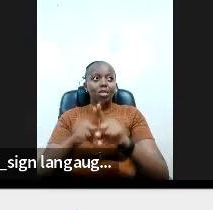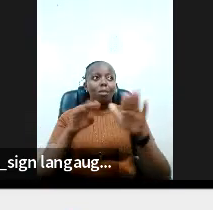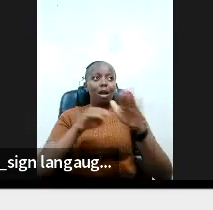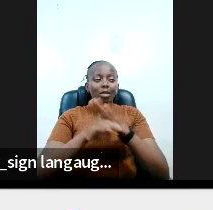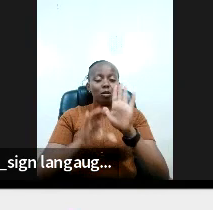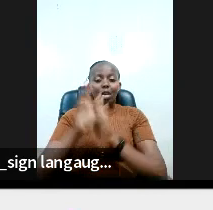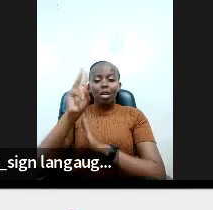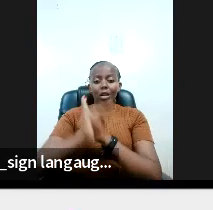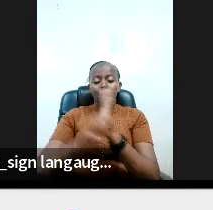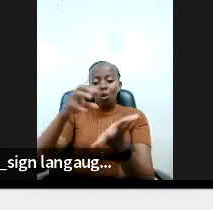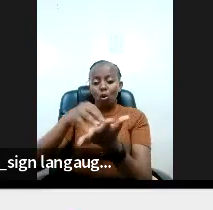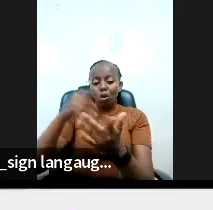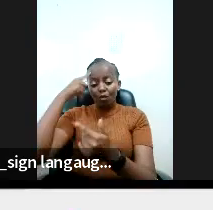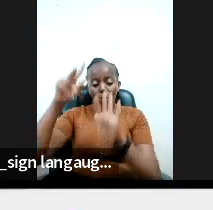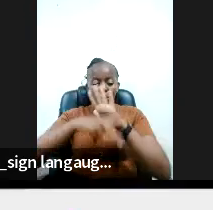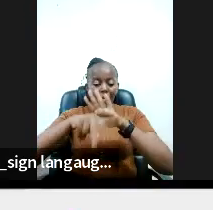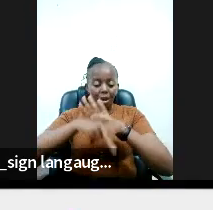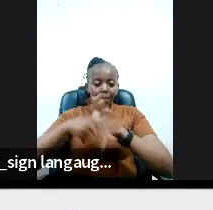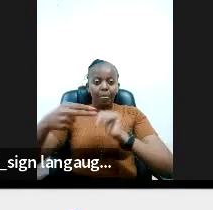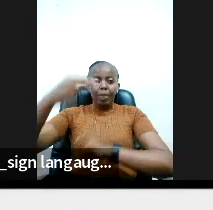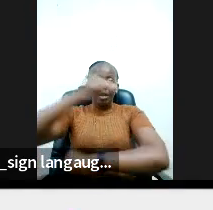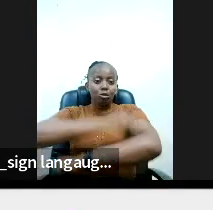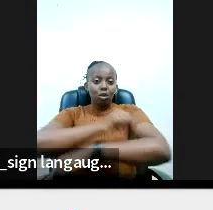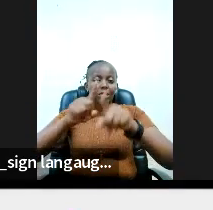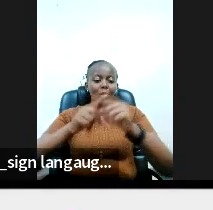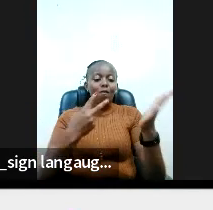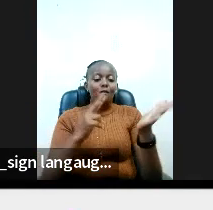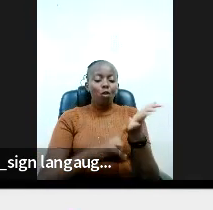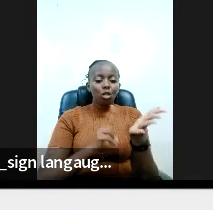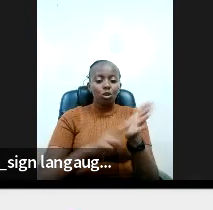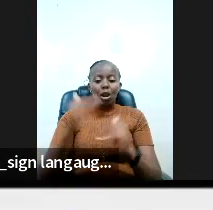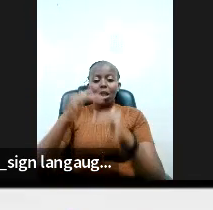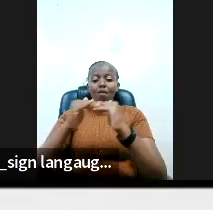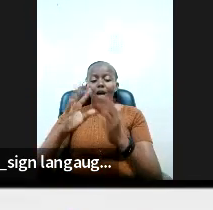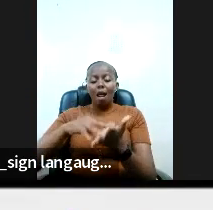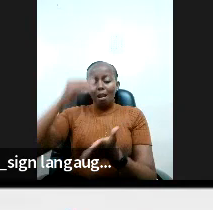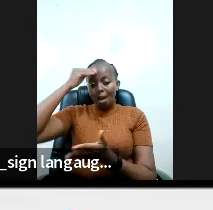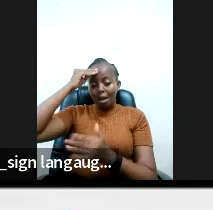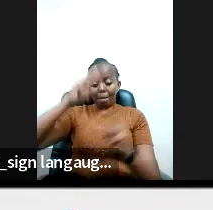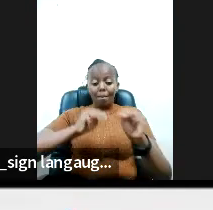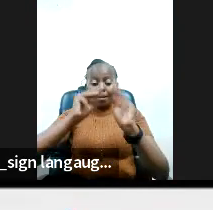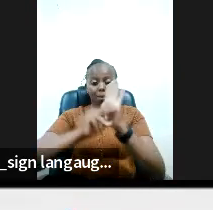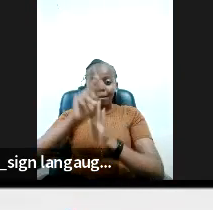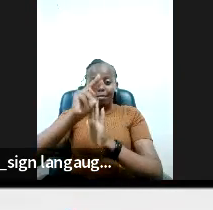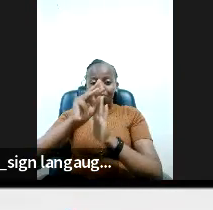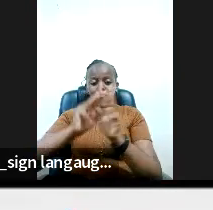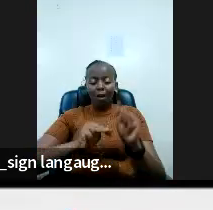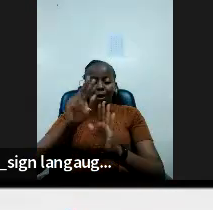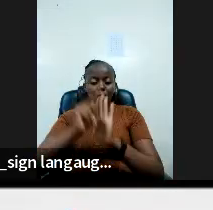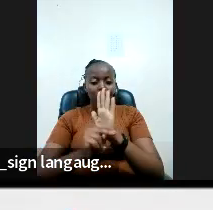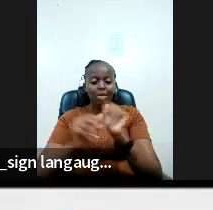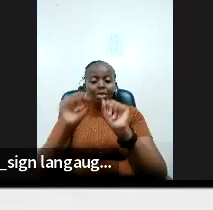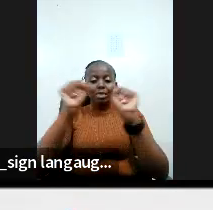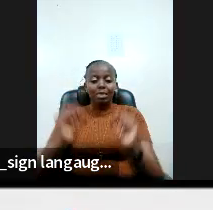curriculum content for primary, high school, and vocational level. Our learning management system is designed to operate both